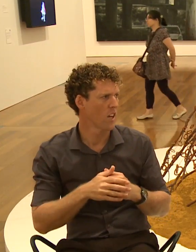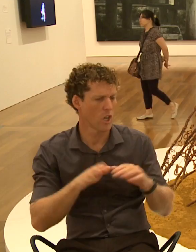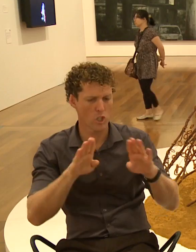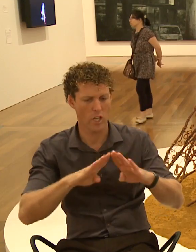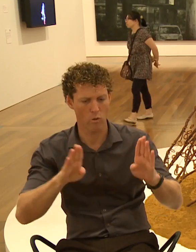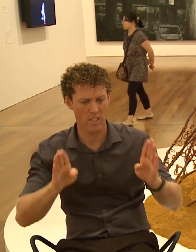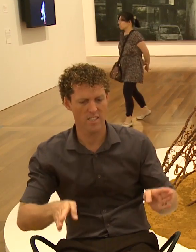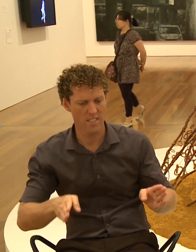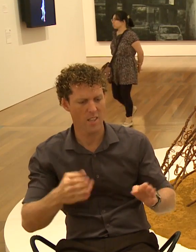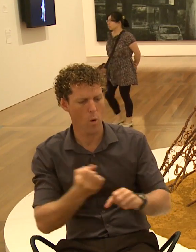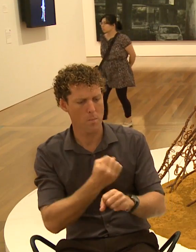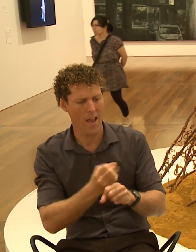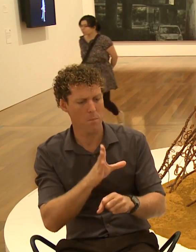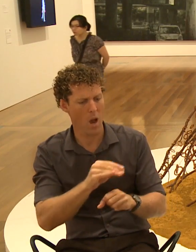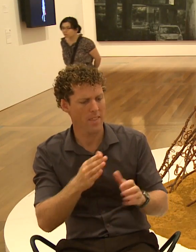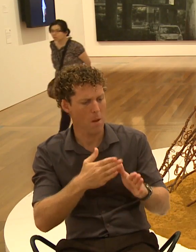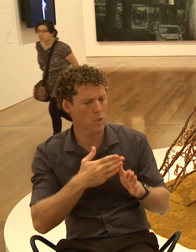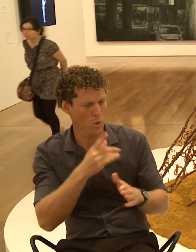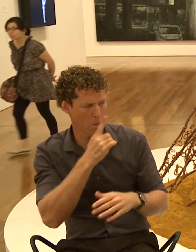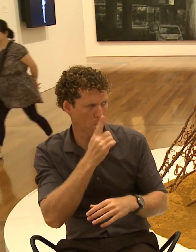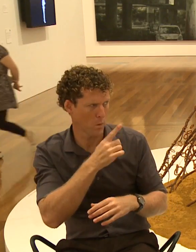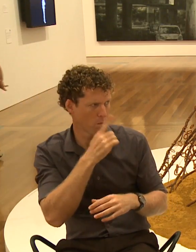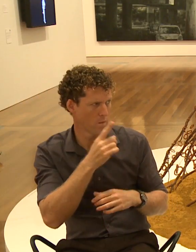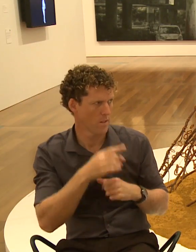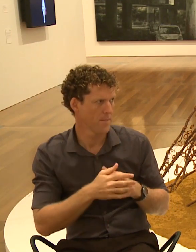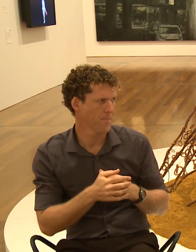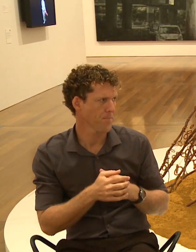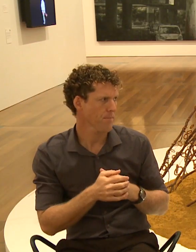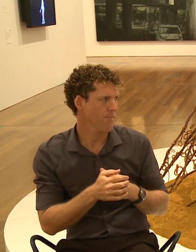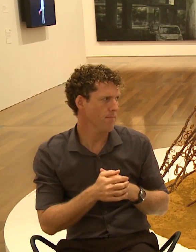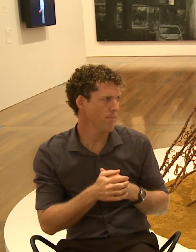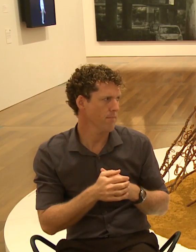shelters that were made by Aboriginal people, and